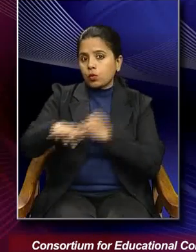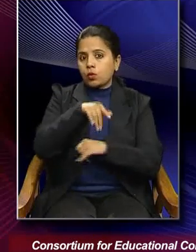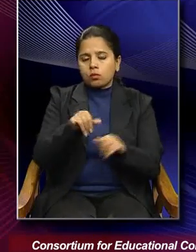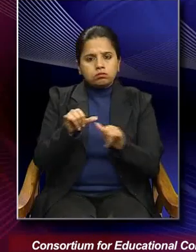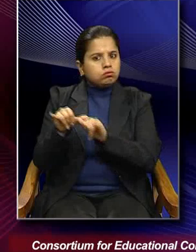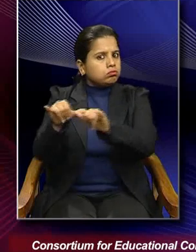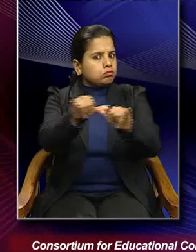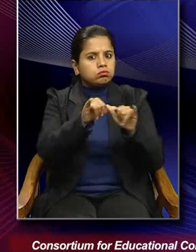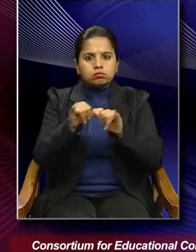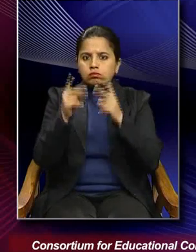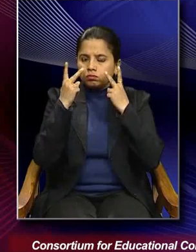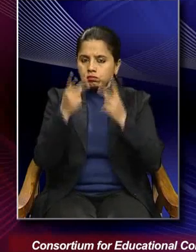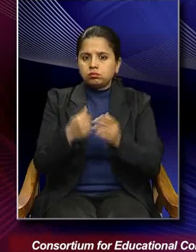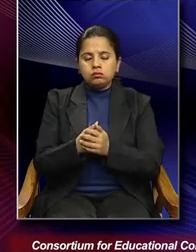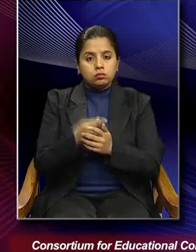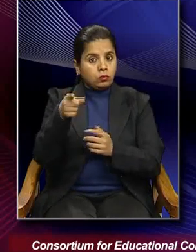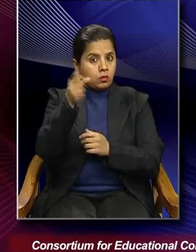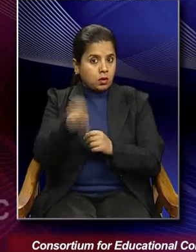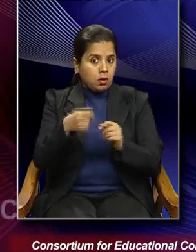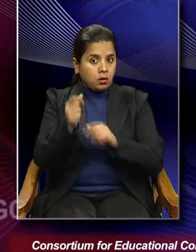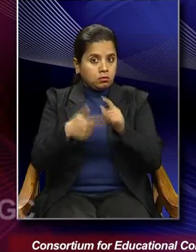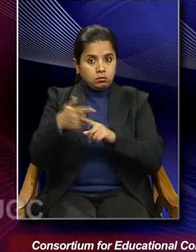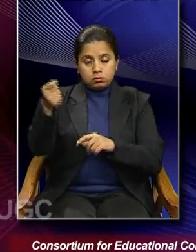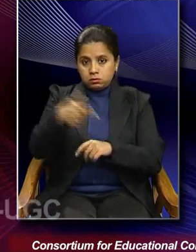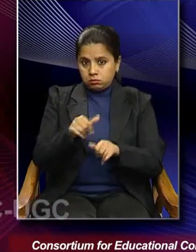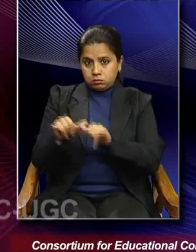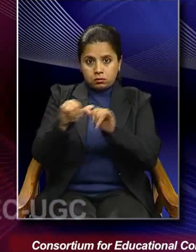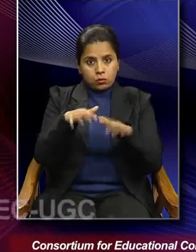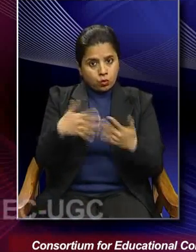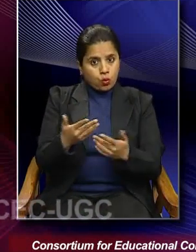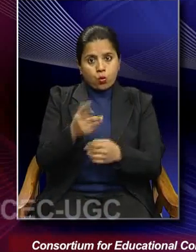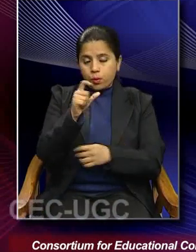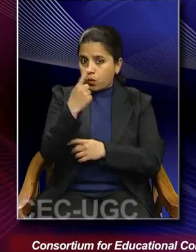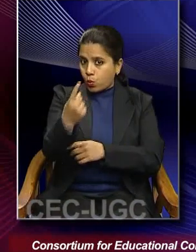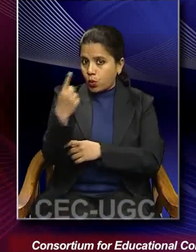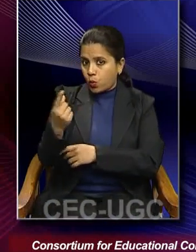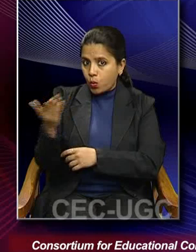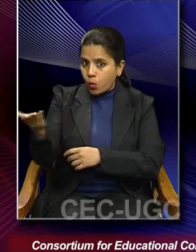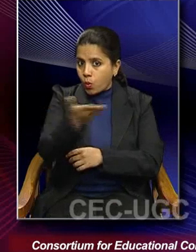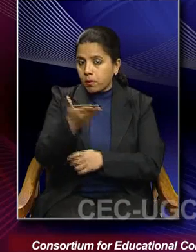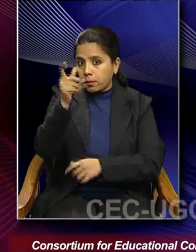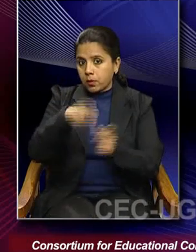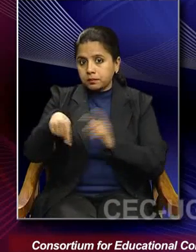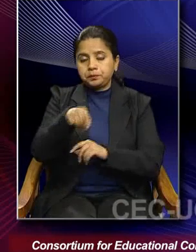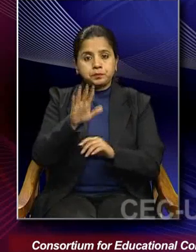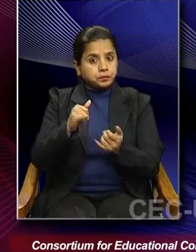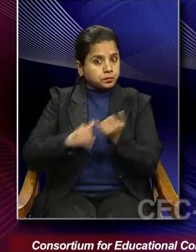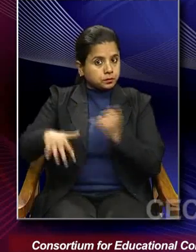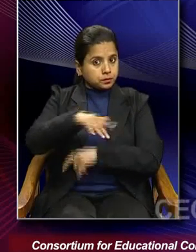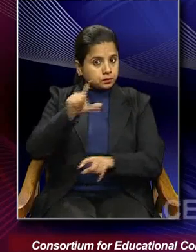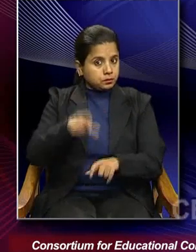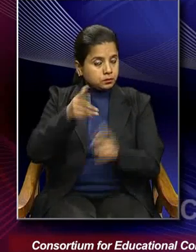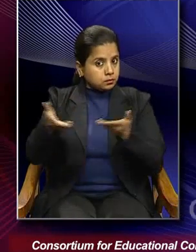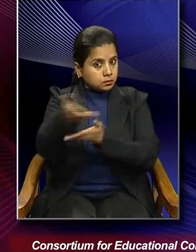uniformly. Either you tax them uniformly, every population, every member of the society,